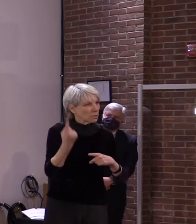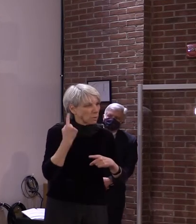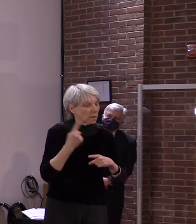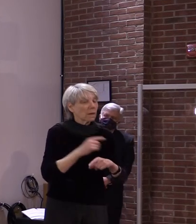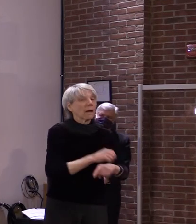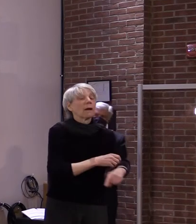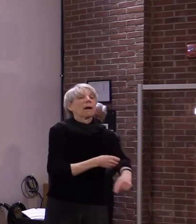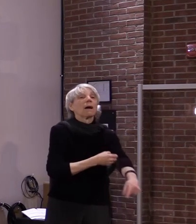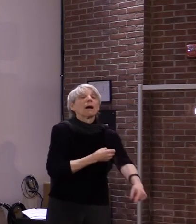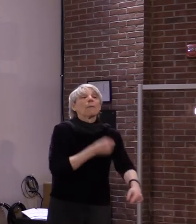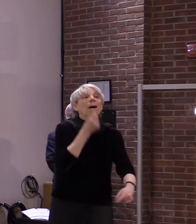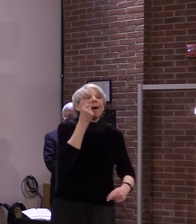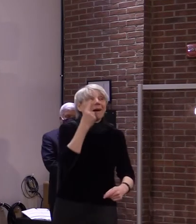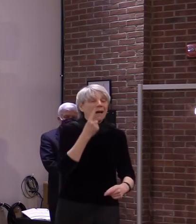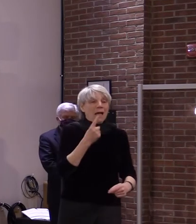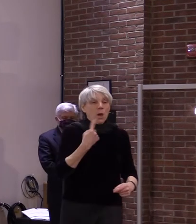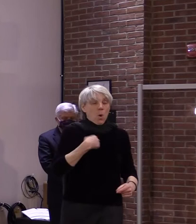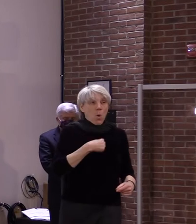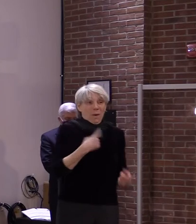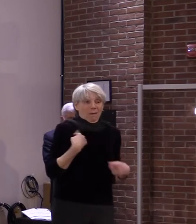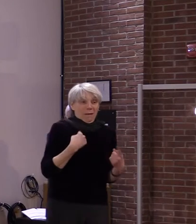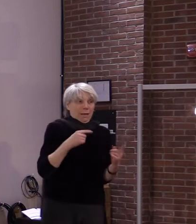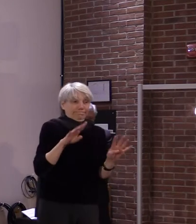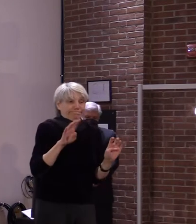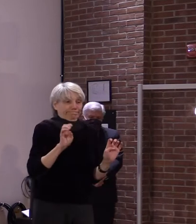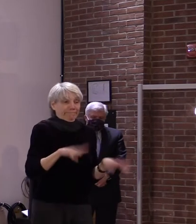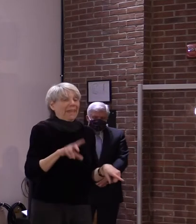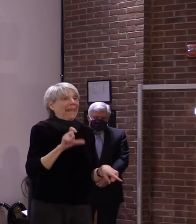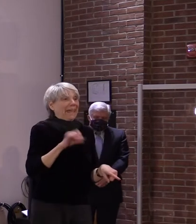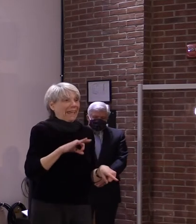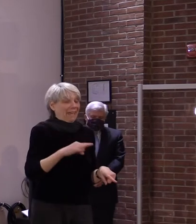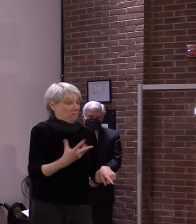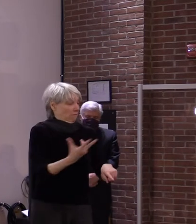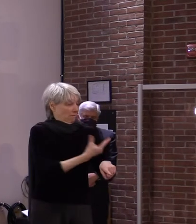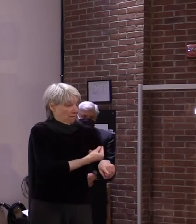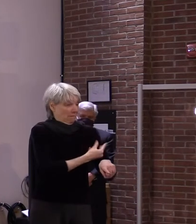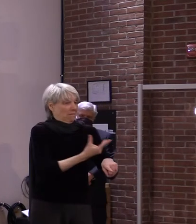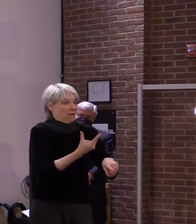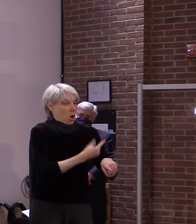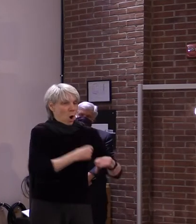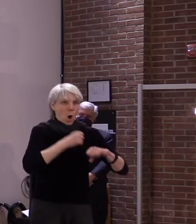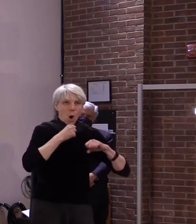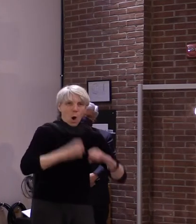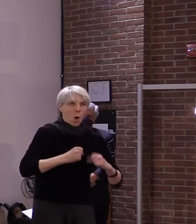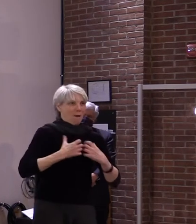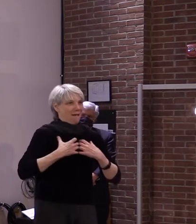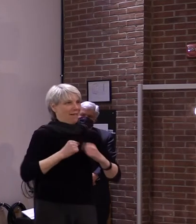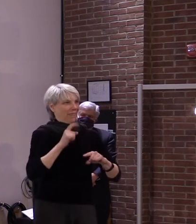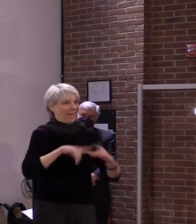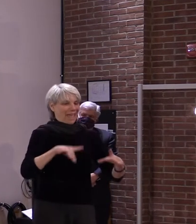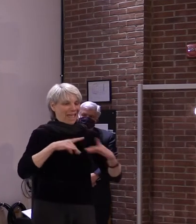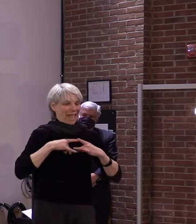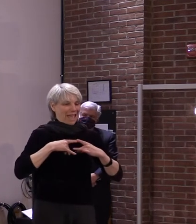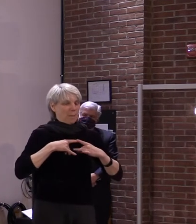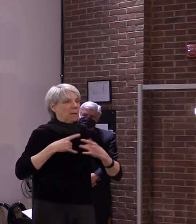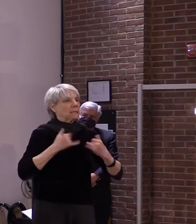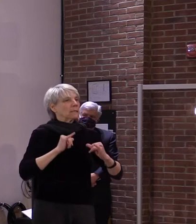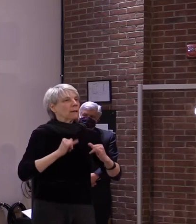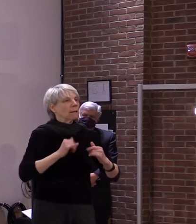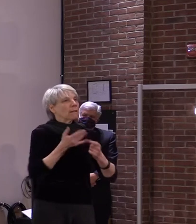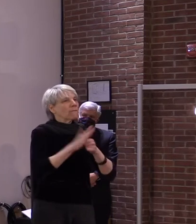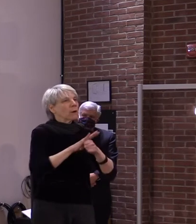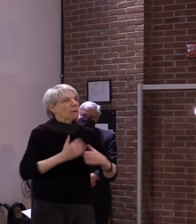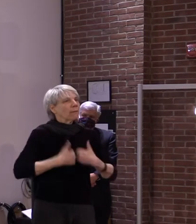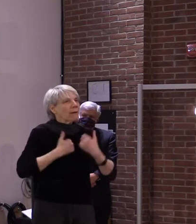transmission of virus from one's nasal secretions while the new data is very